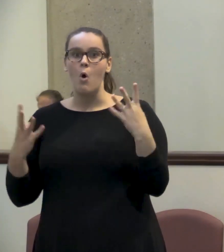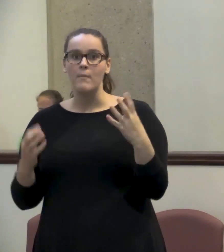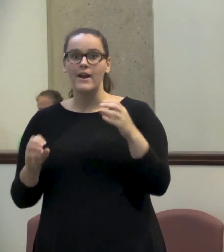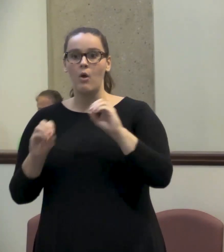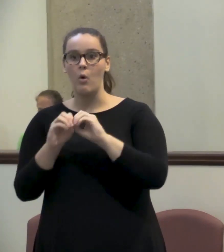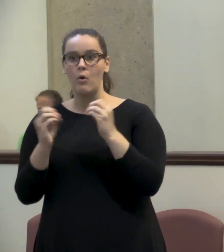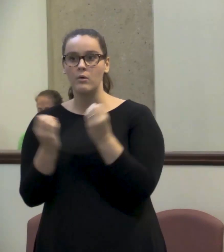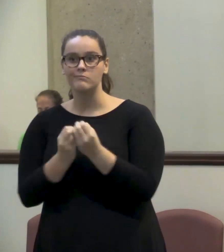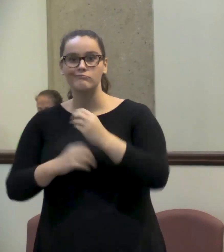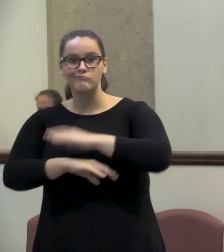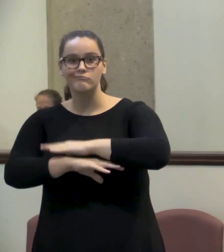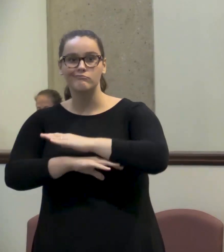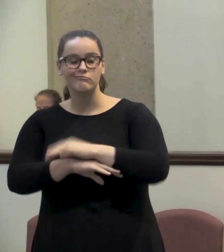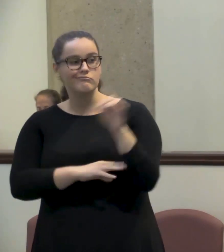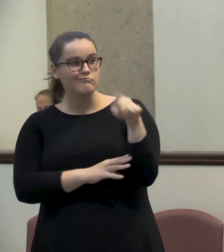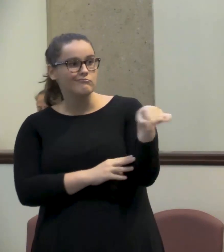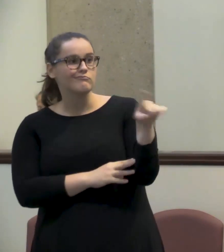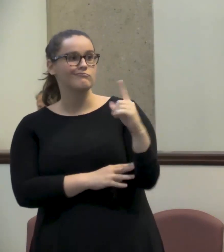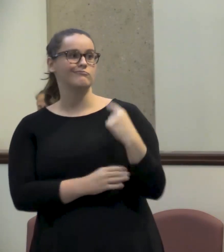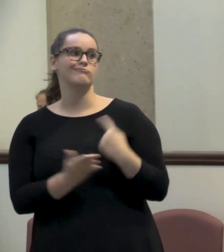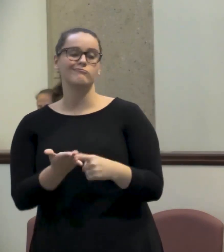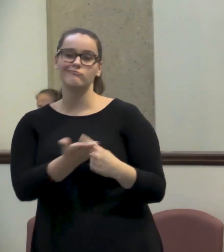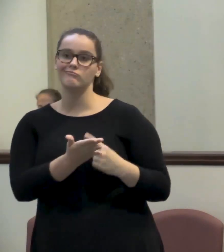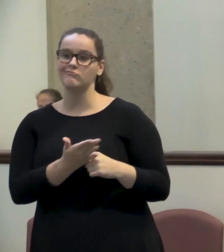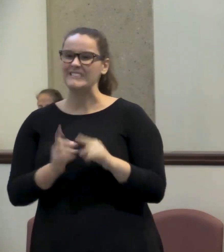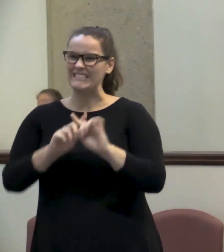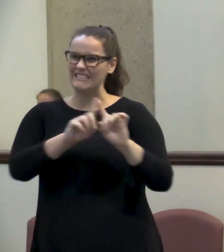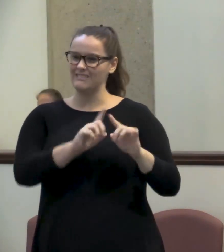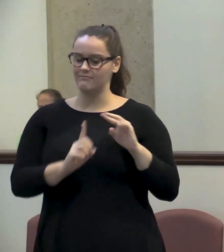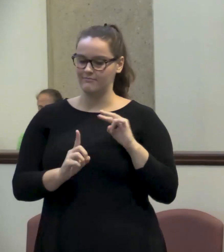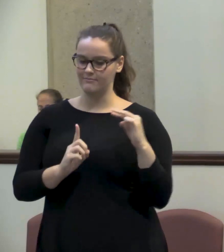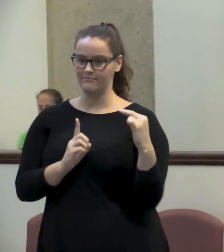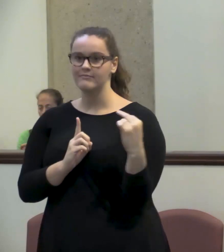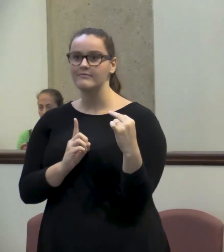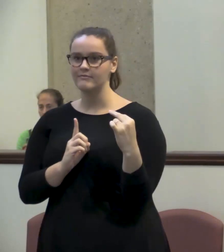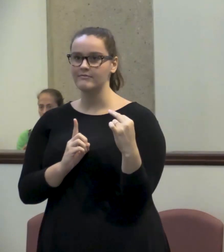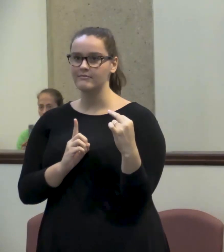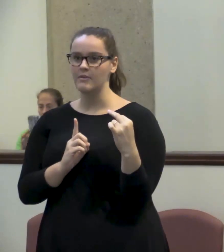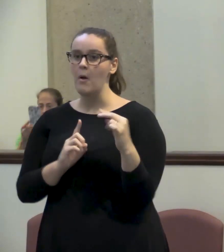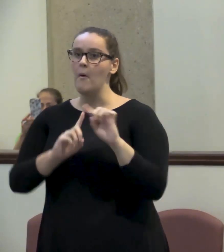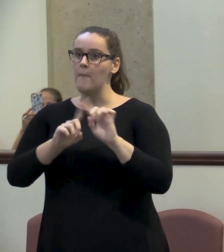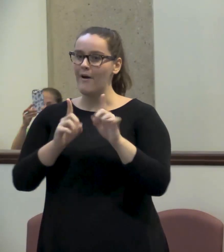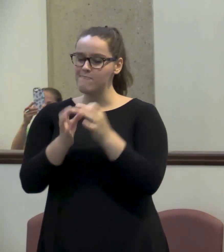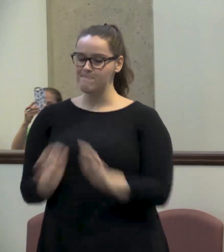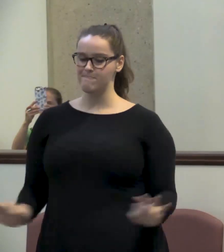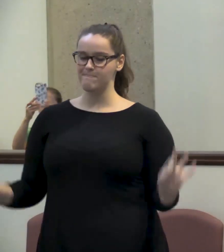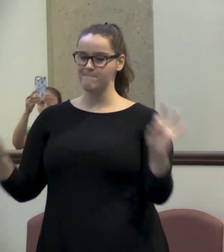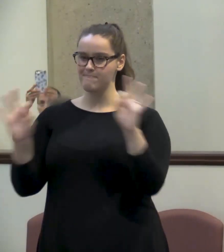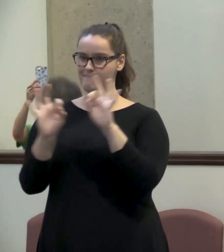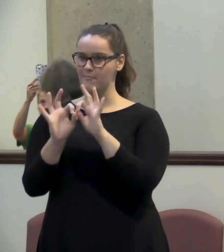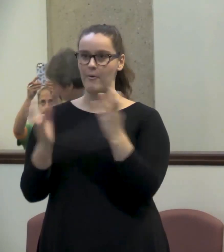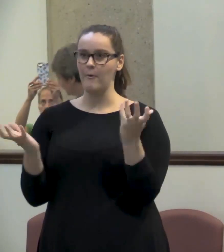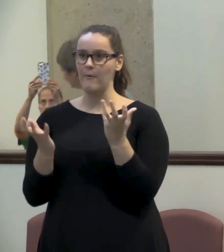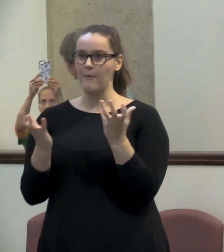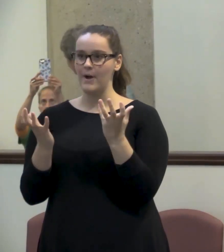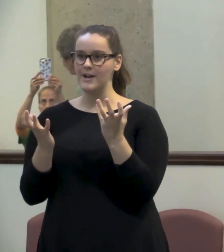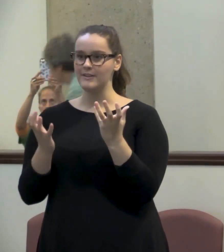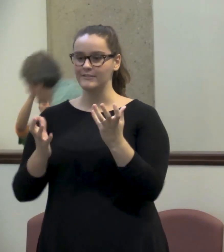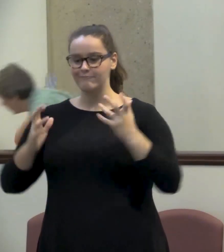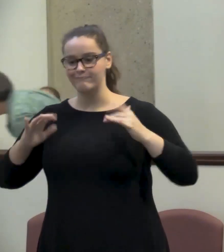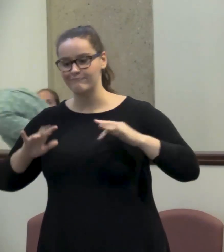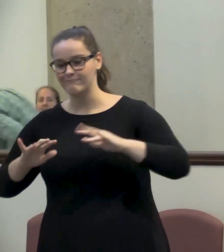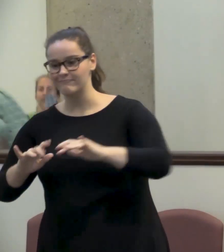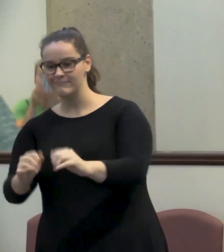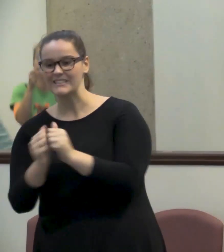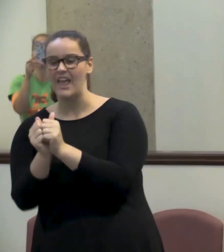here talking about different angles and different aspects, but all of it leads up to collective action. Collective action for renewables,